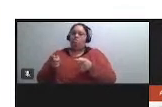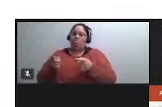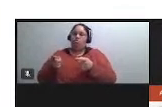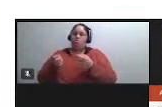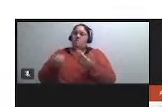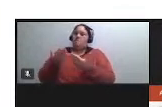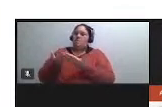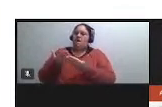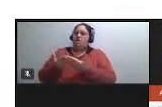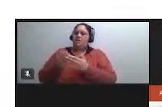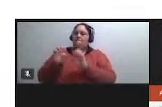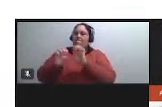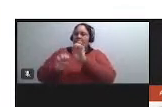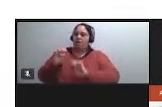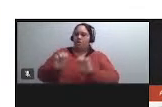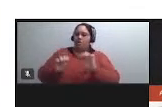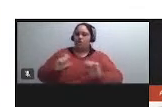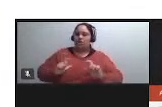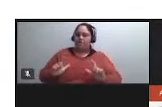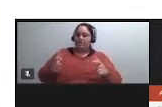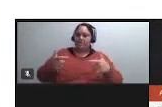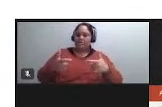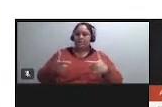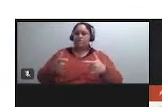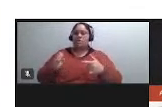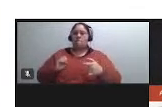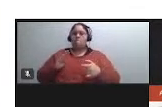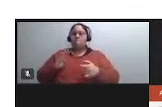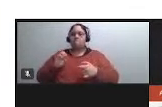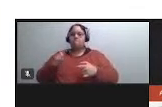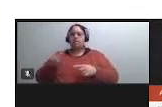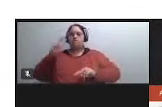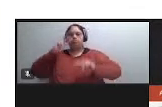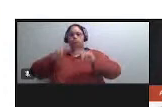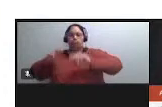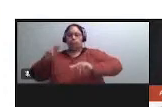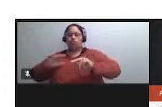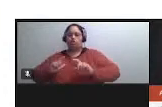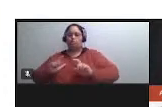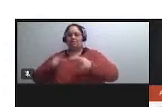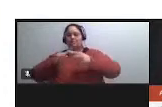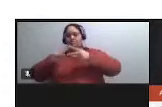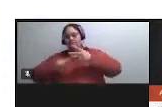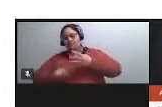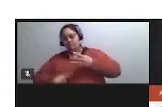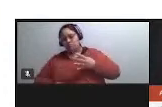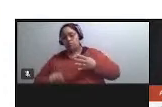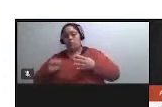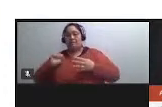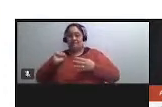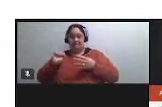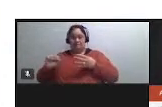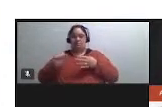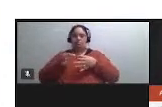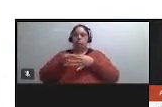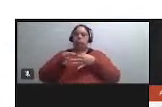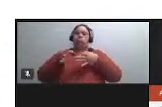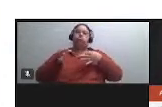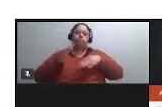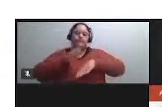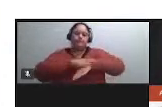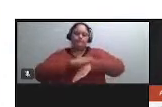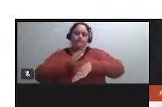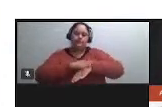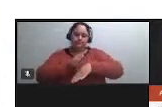the bid evaluation committee, the bid adjudication committee, et cetera, et cetera. So that took some time, and